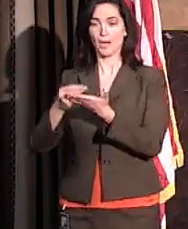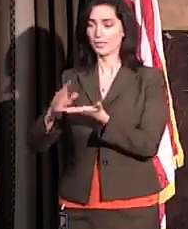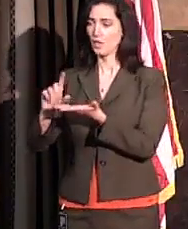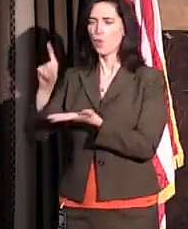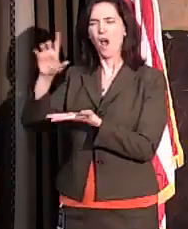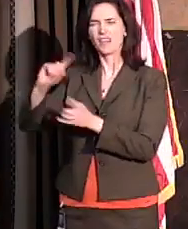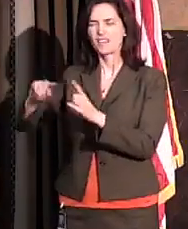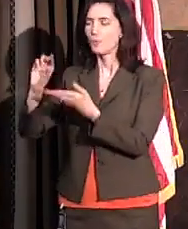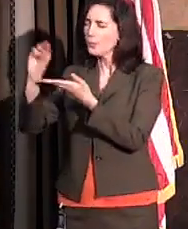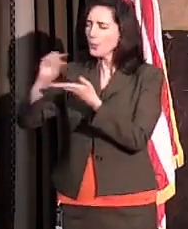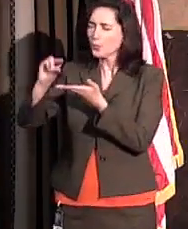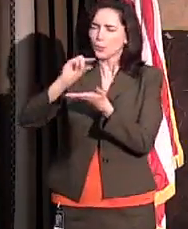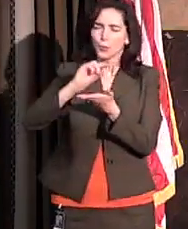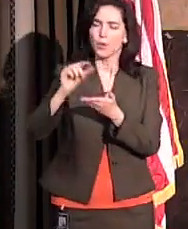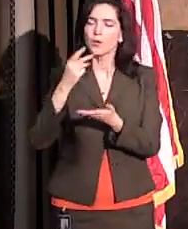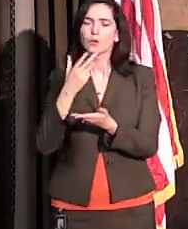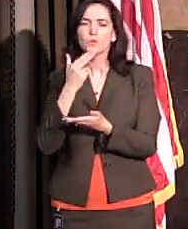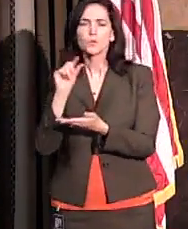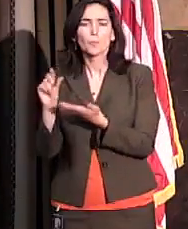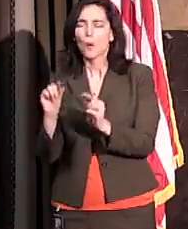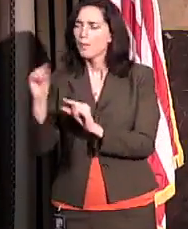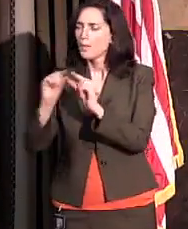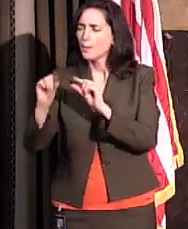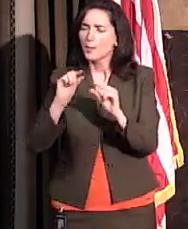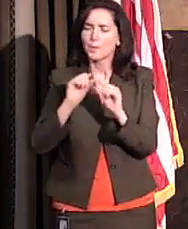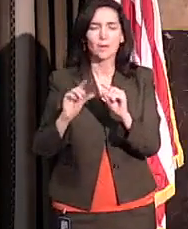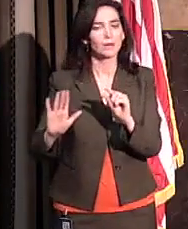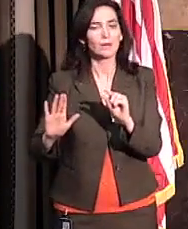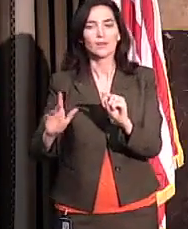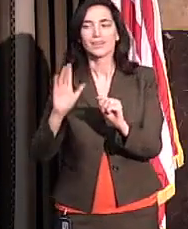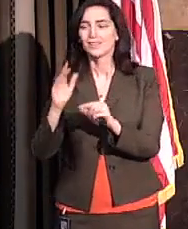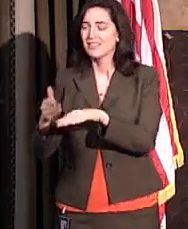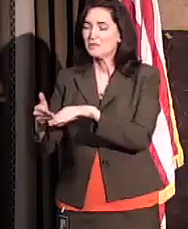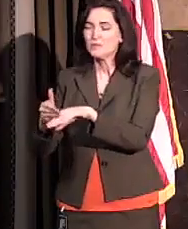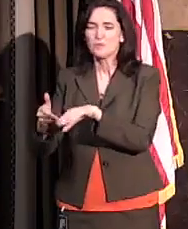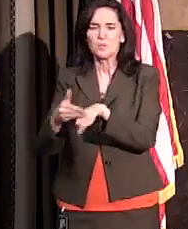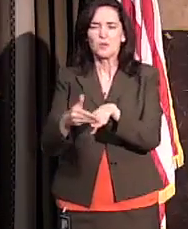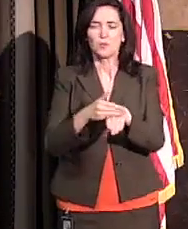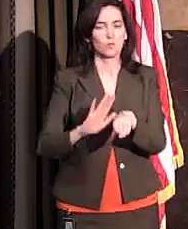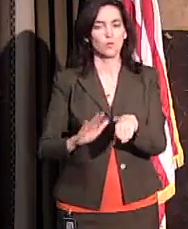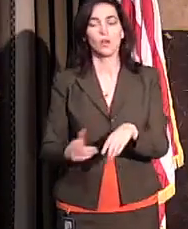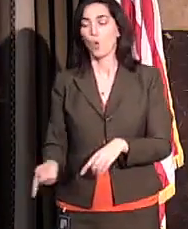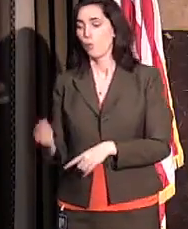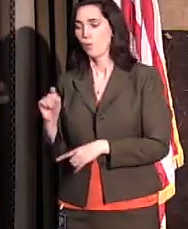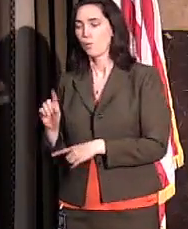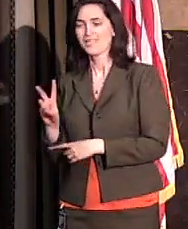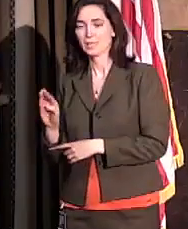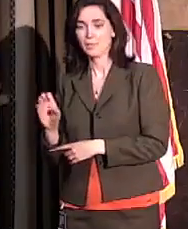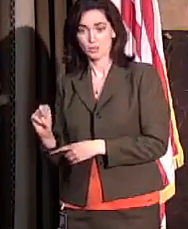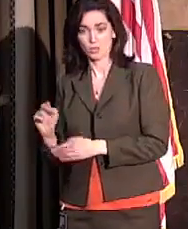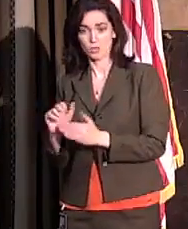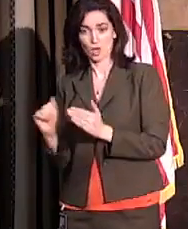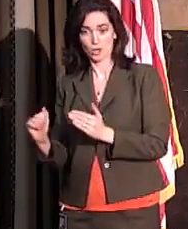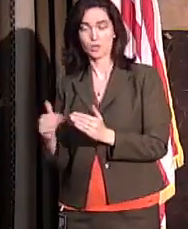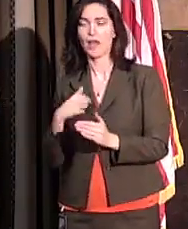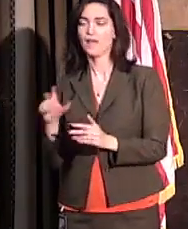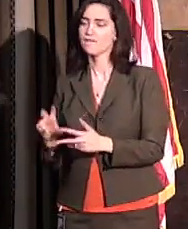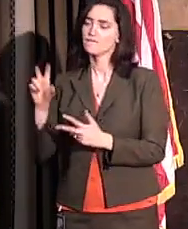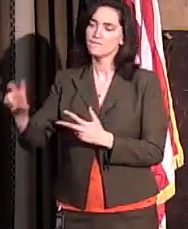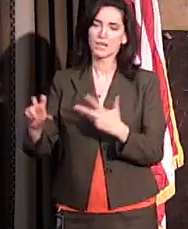to make a significant improvement anywhere. And so with this $1.6 billion, you see three